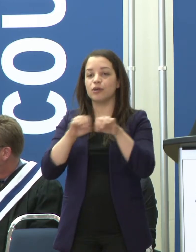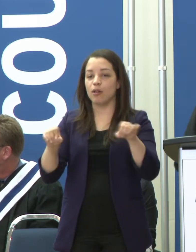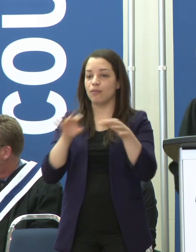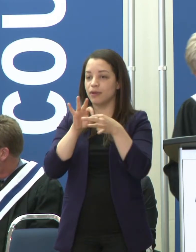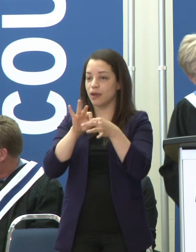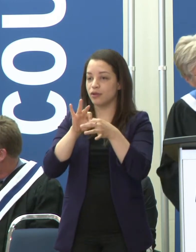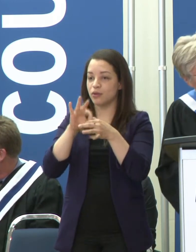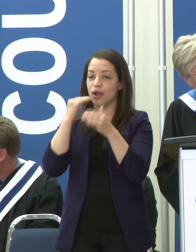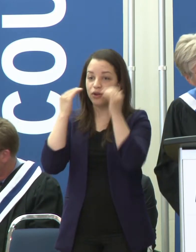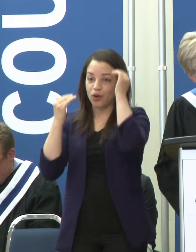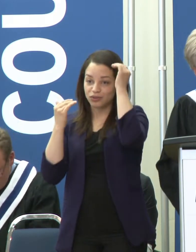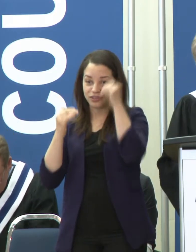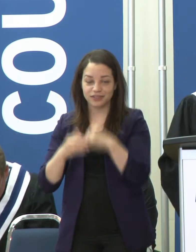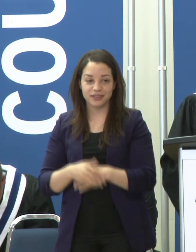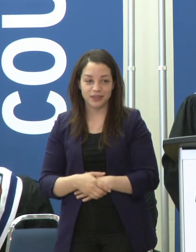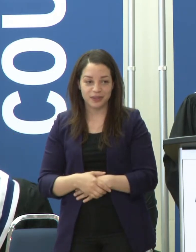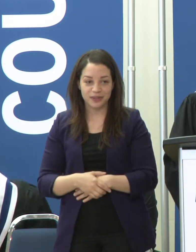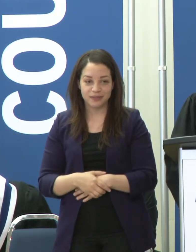adults.